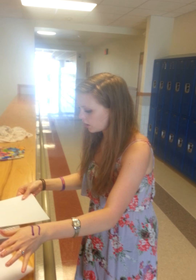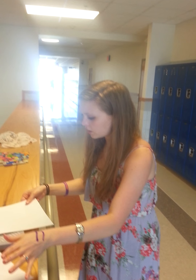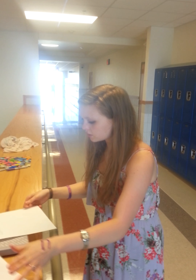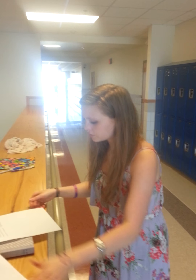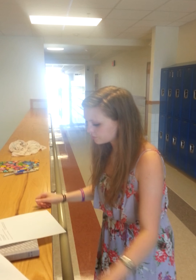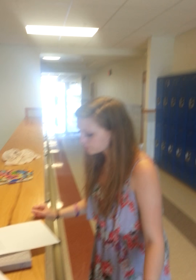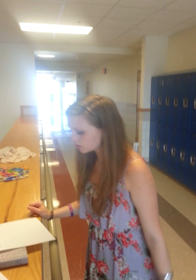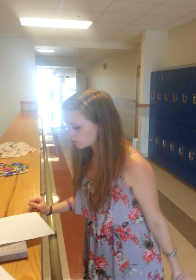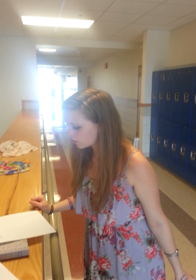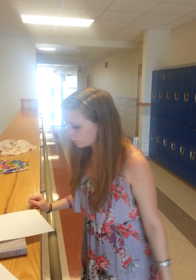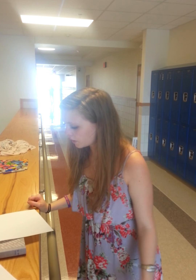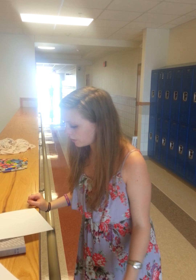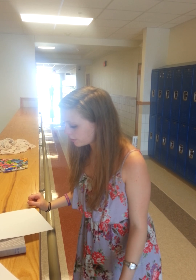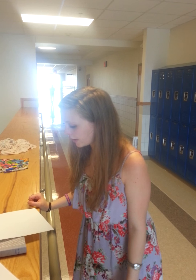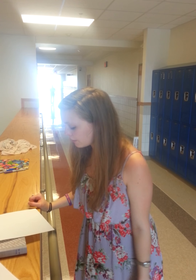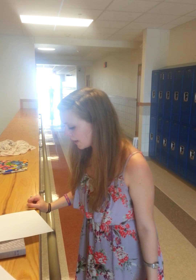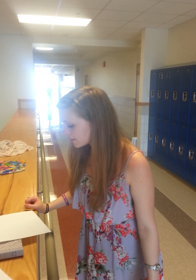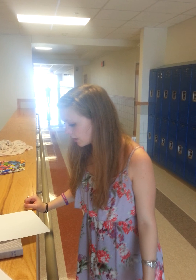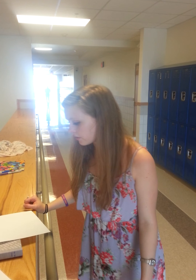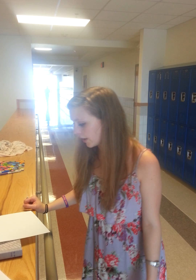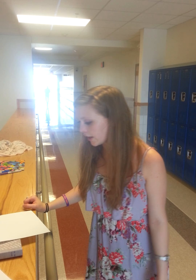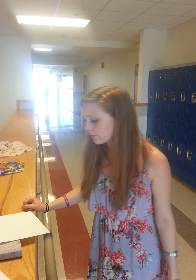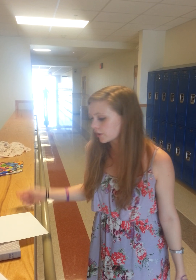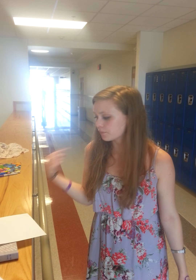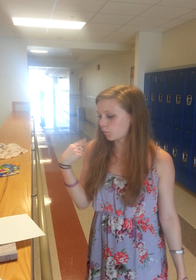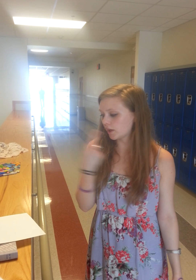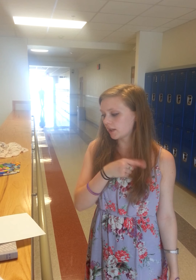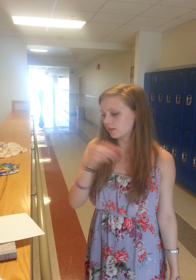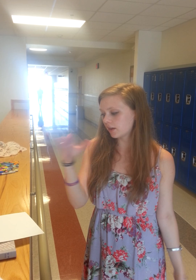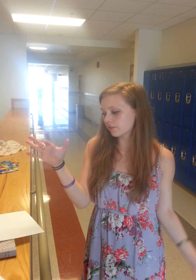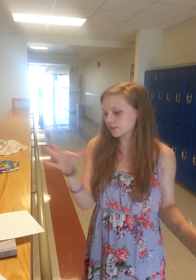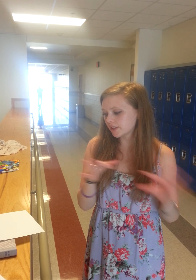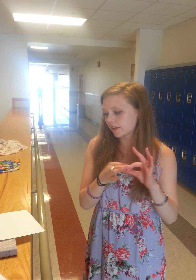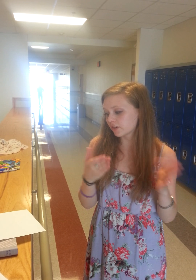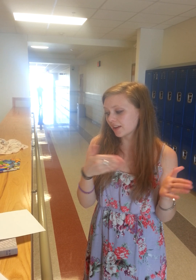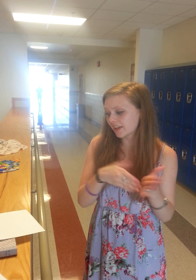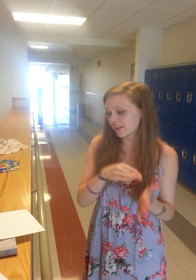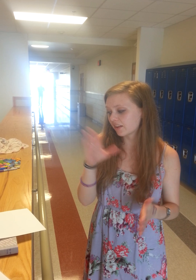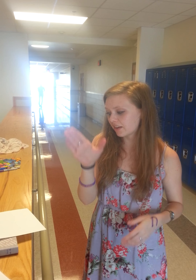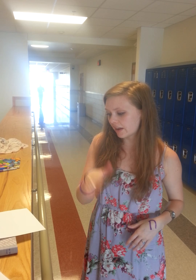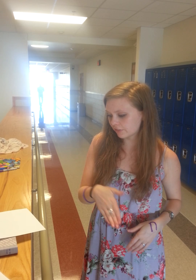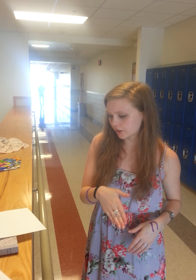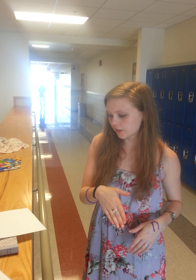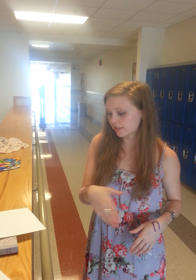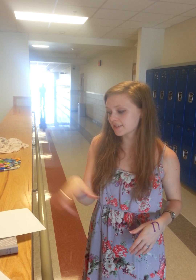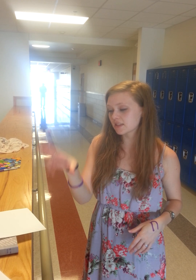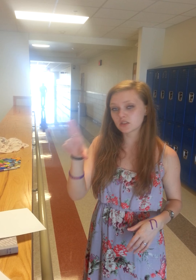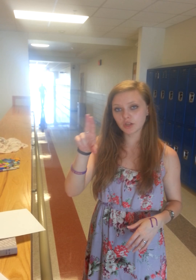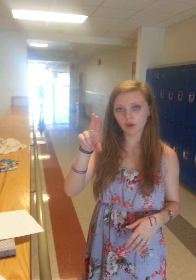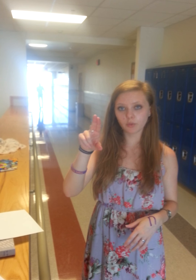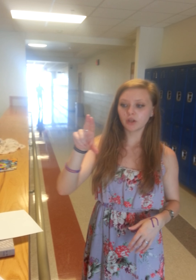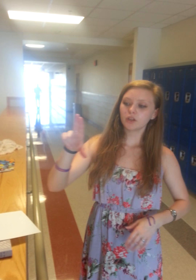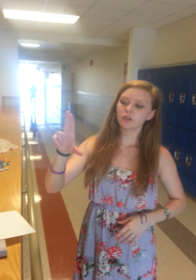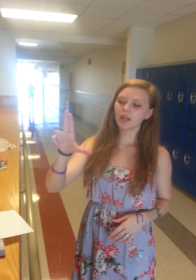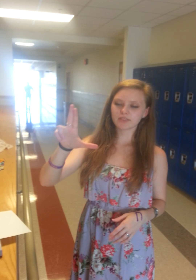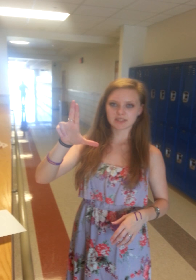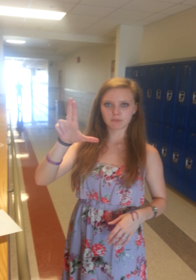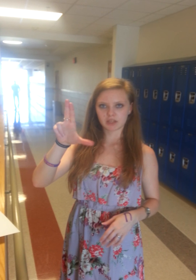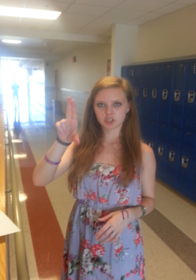Then we are never getting back together like ever. We never together again, never. Then it says no. You're going to have the same hand shape